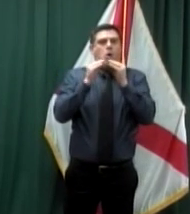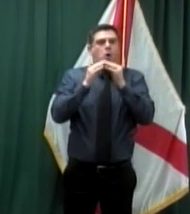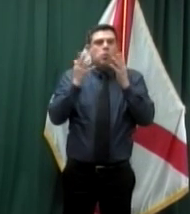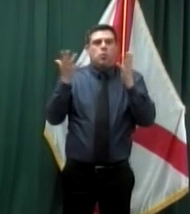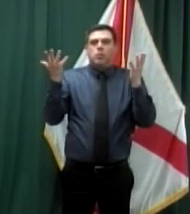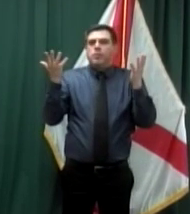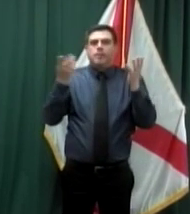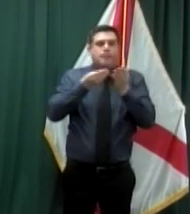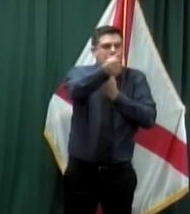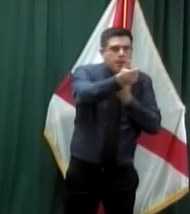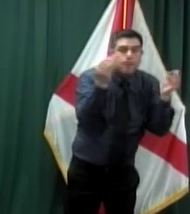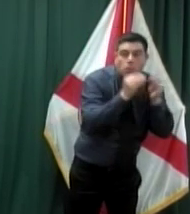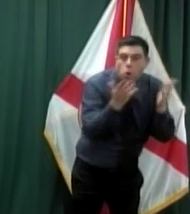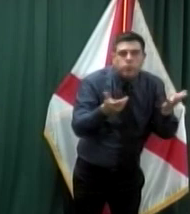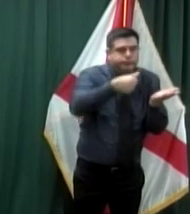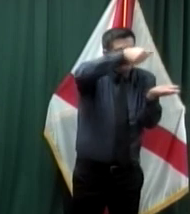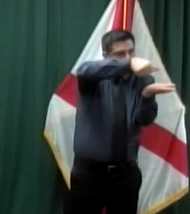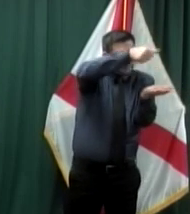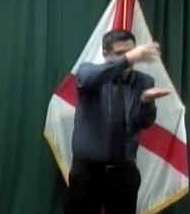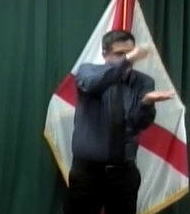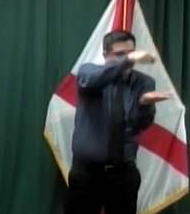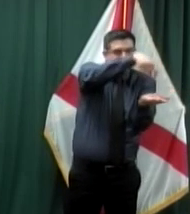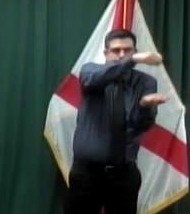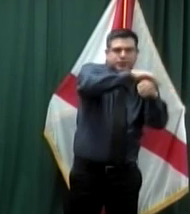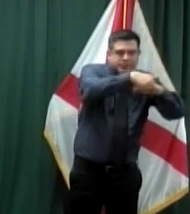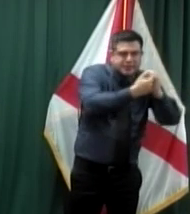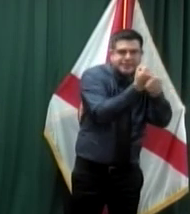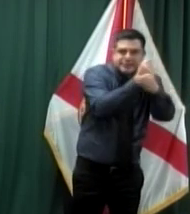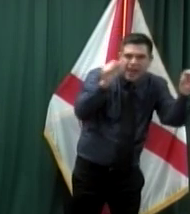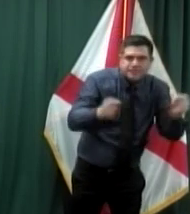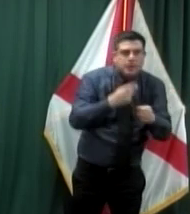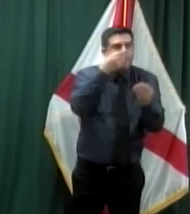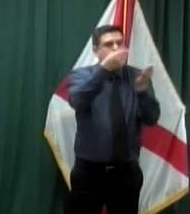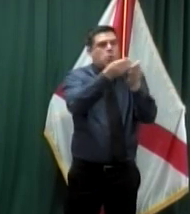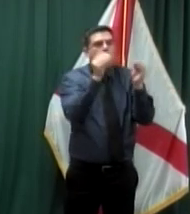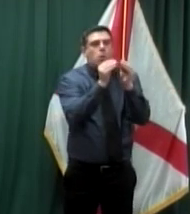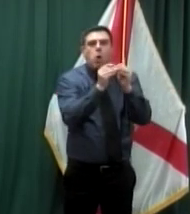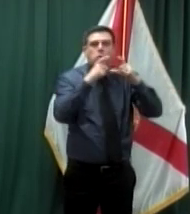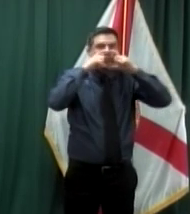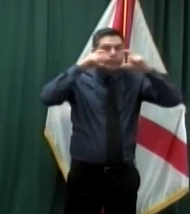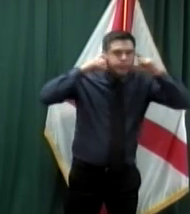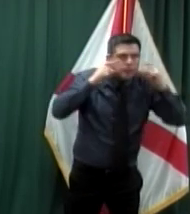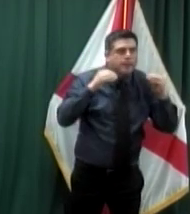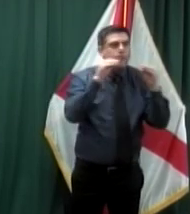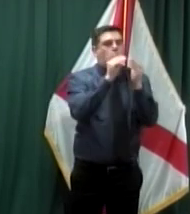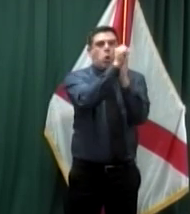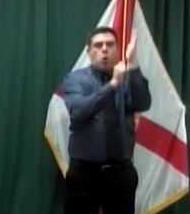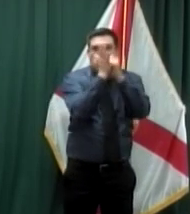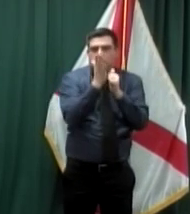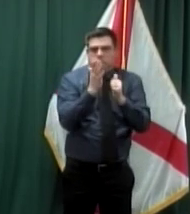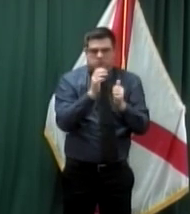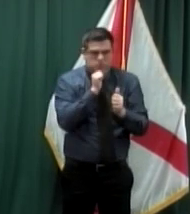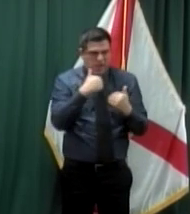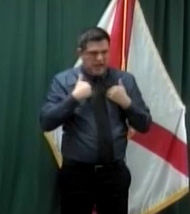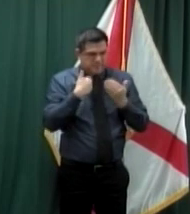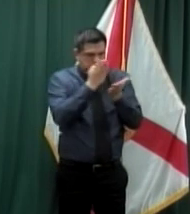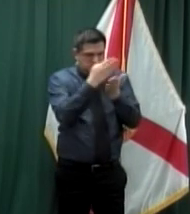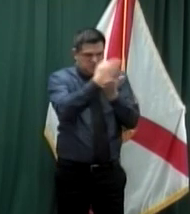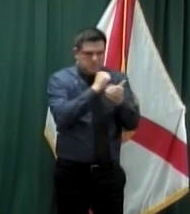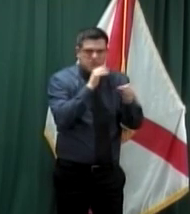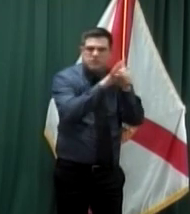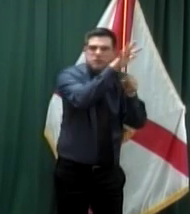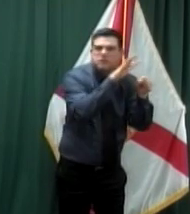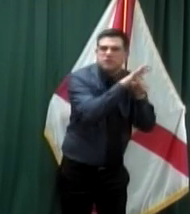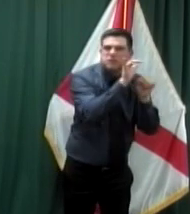hand sanitizer, masks, gloves, that they already didn't have built into their business model, takes more from their bottom line. And here's